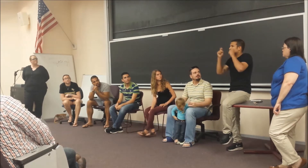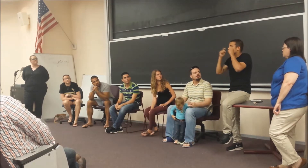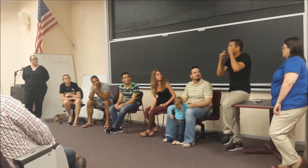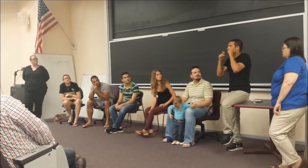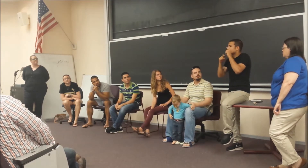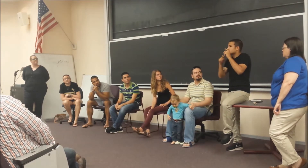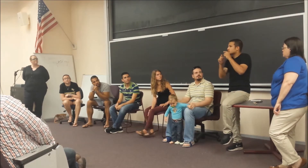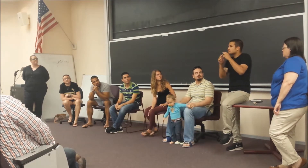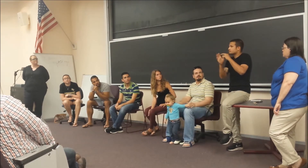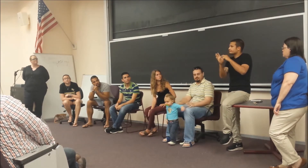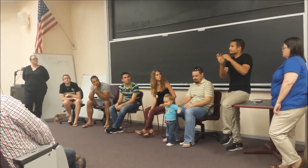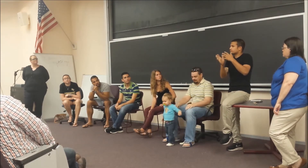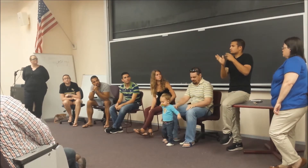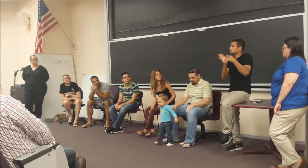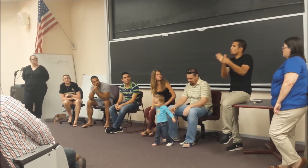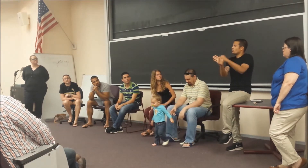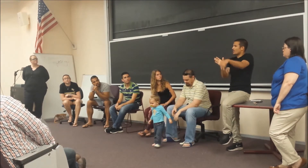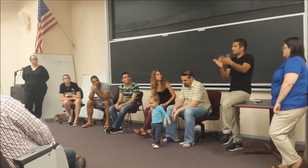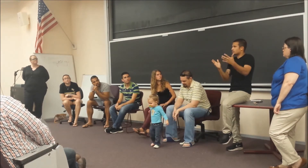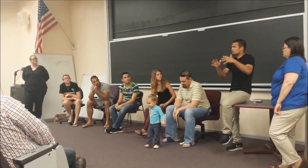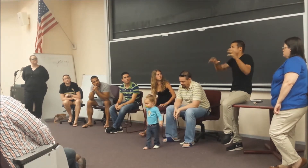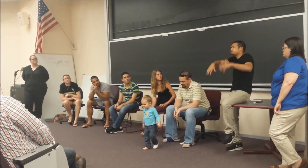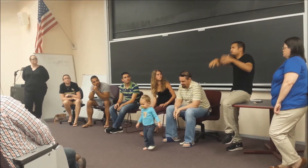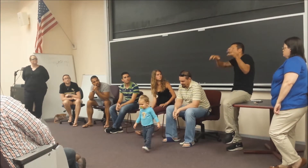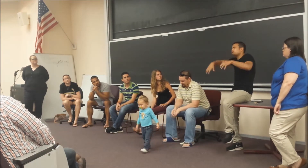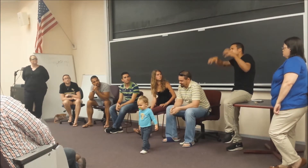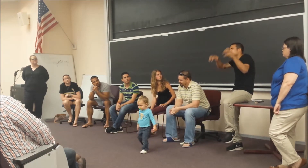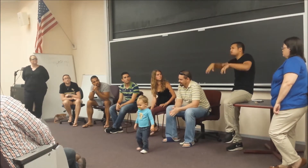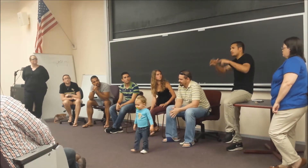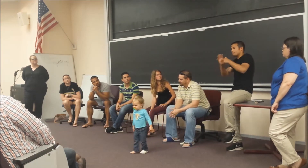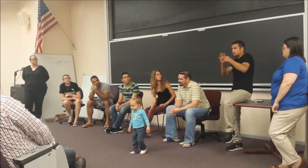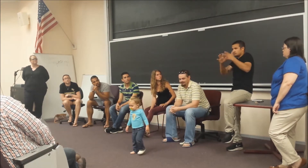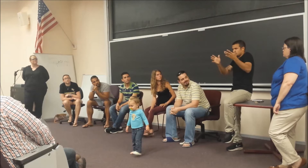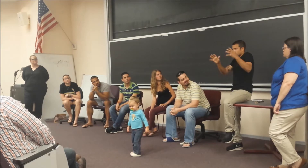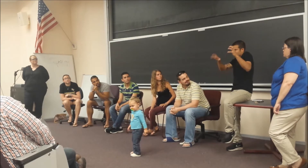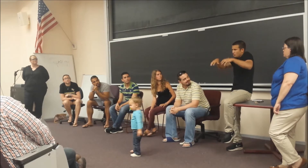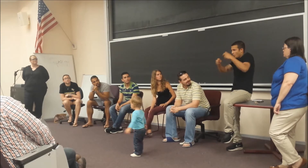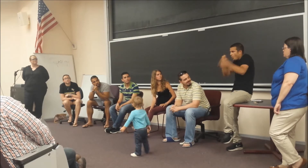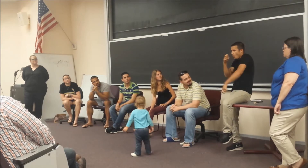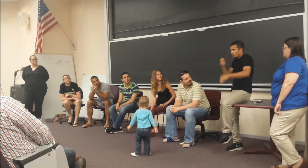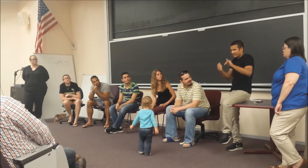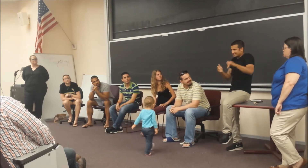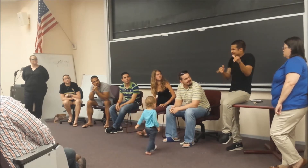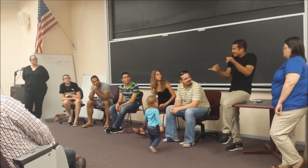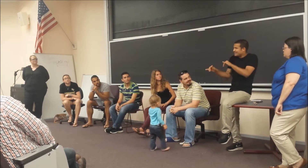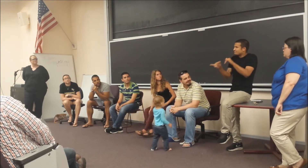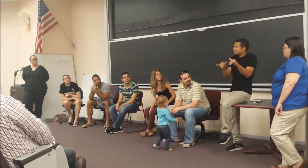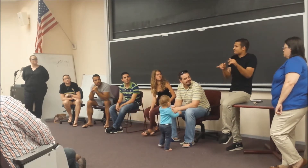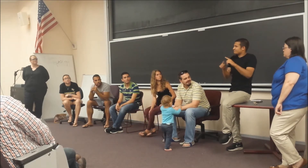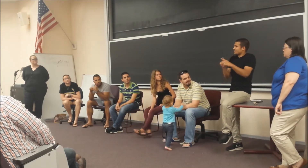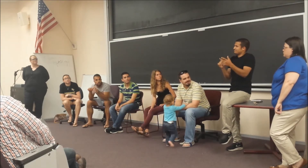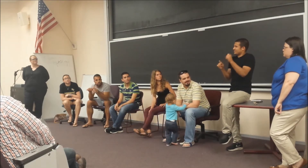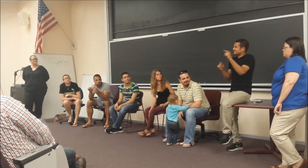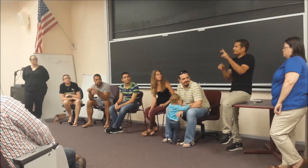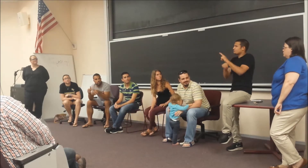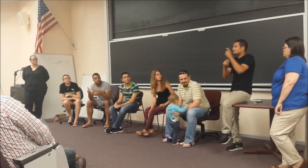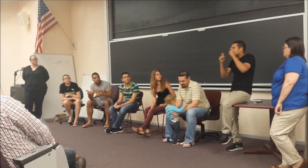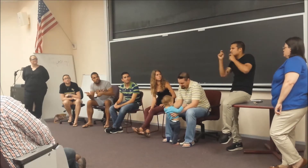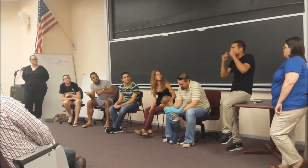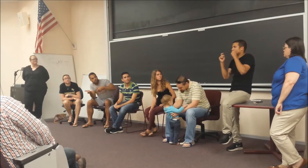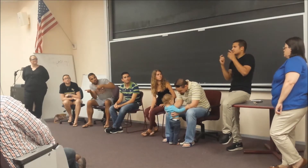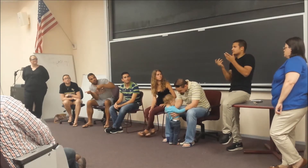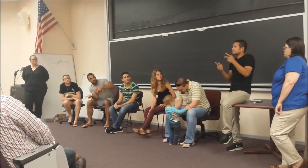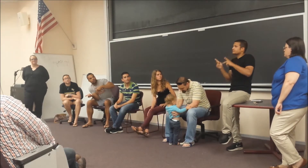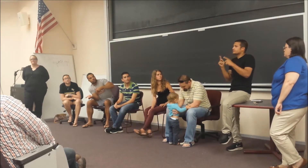ASL because there's no equivalent. It takes facial expressions to show that. Oh, it's pouring, raining cats and dogs. And with the facial